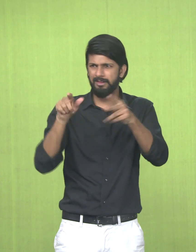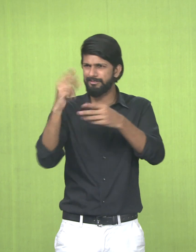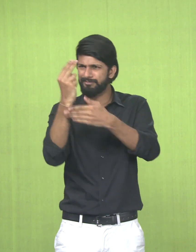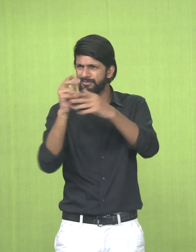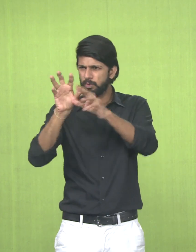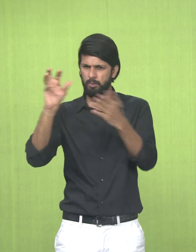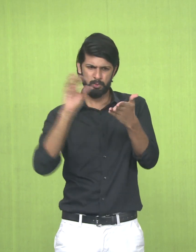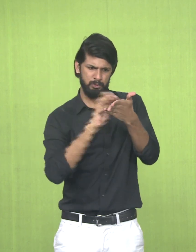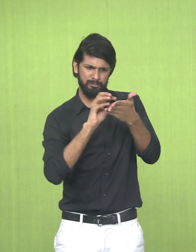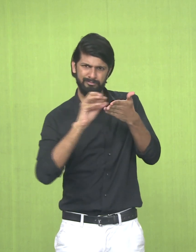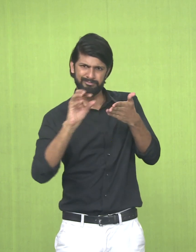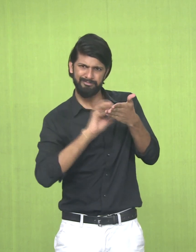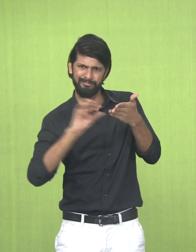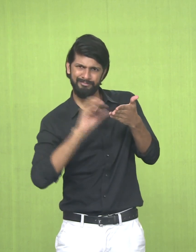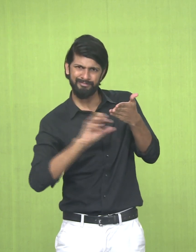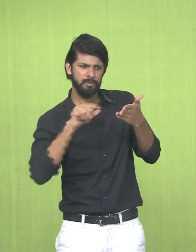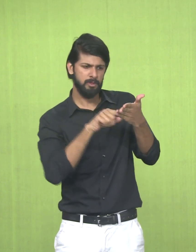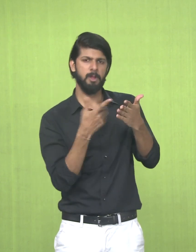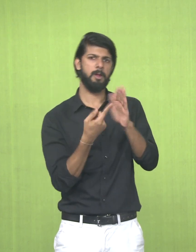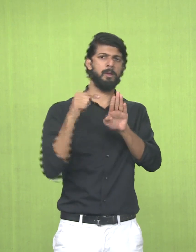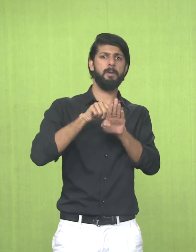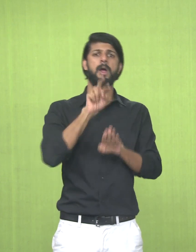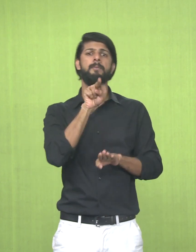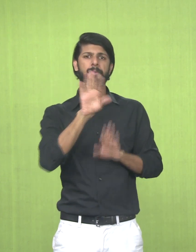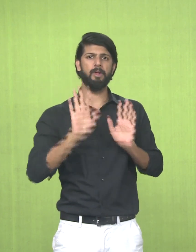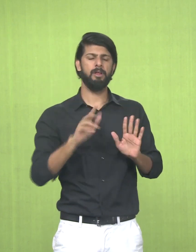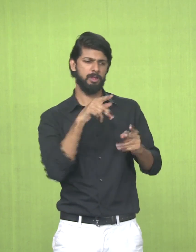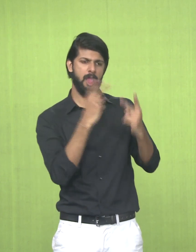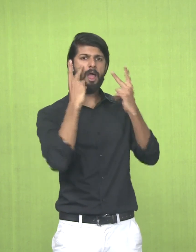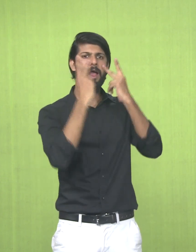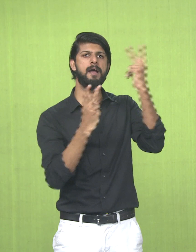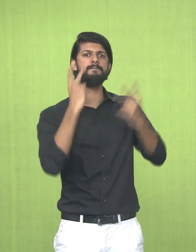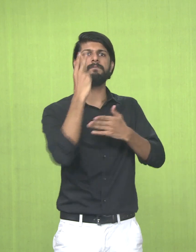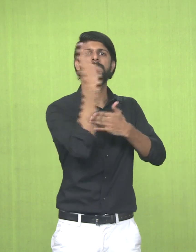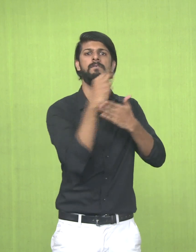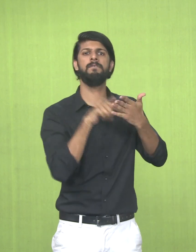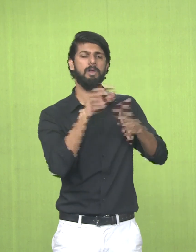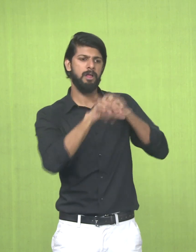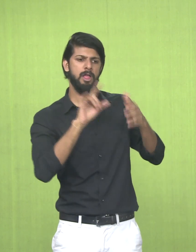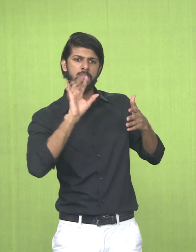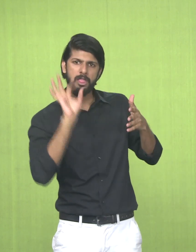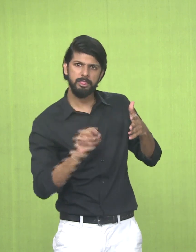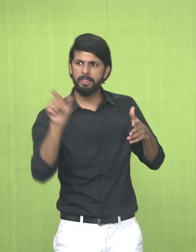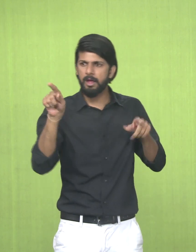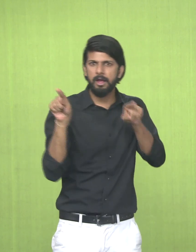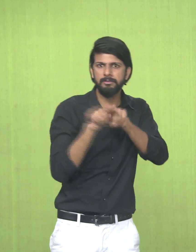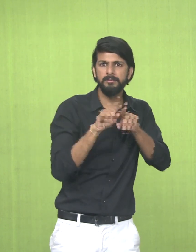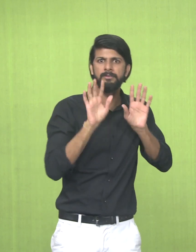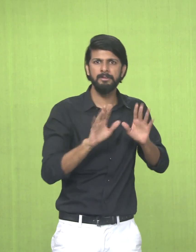are various shapes, designs, could be animals, could be a hand shape which